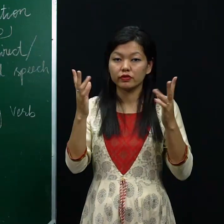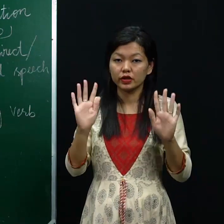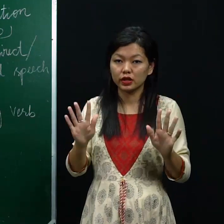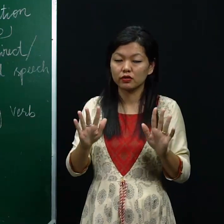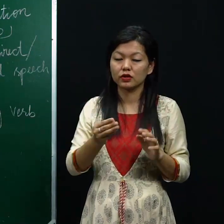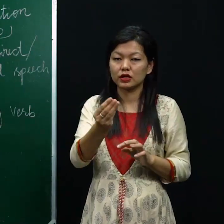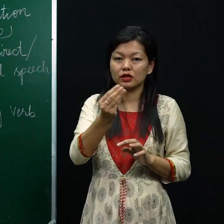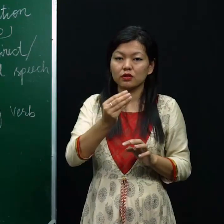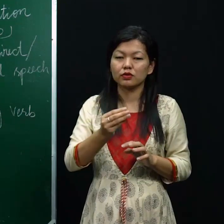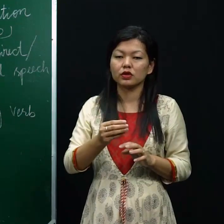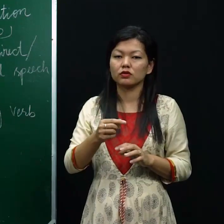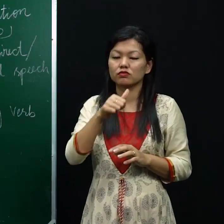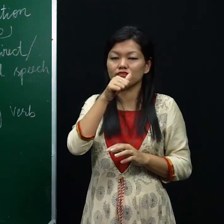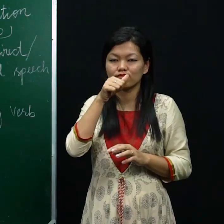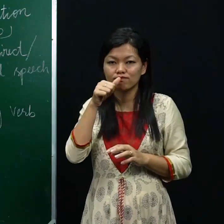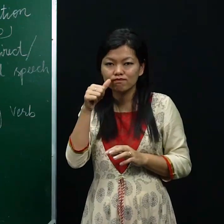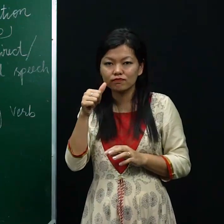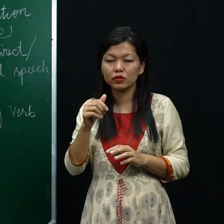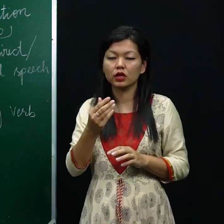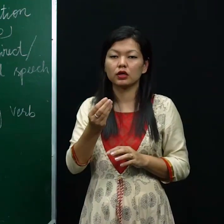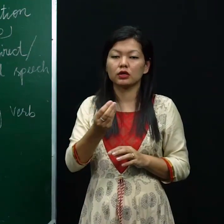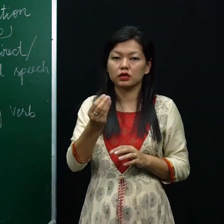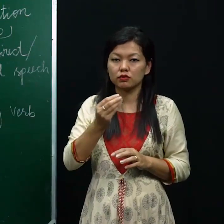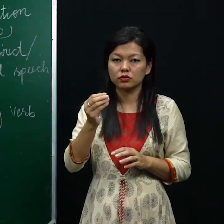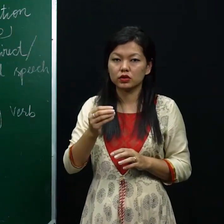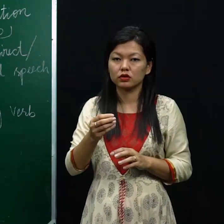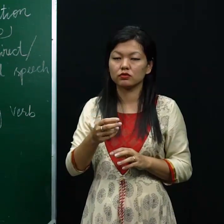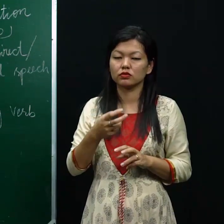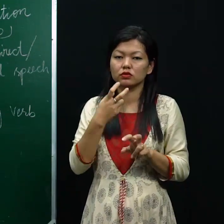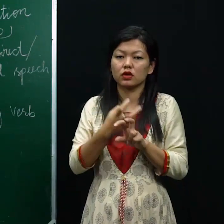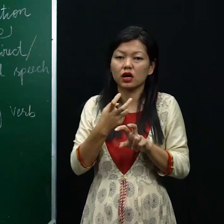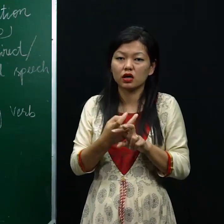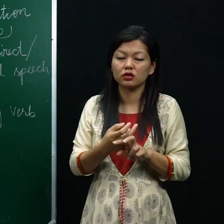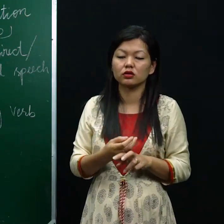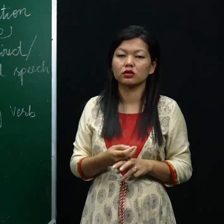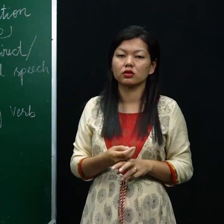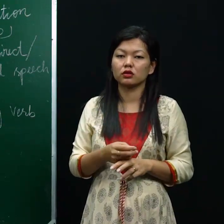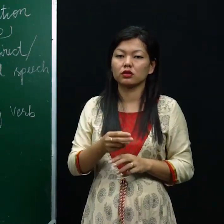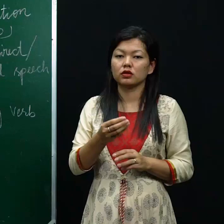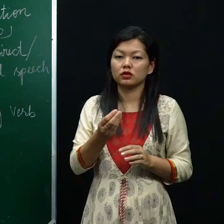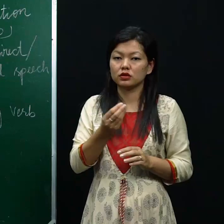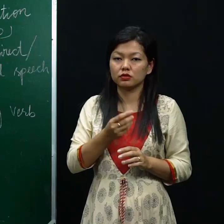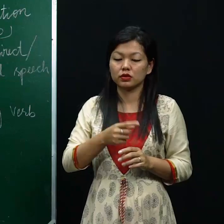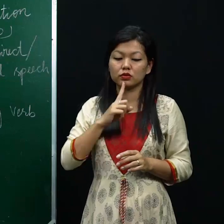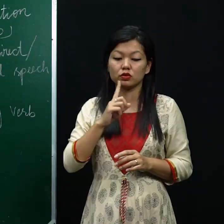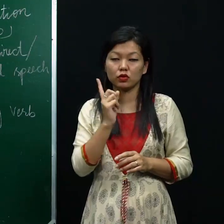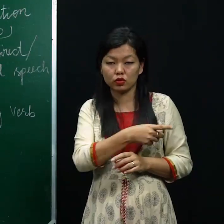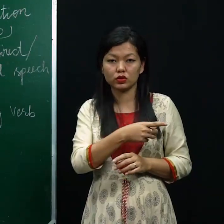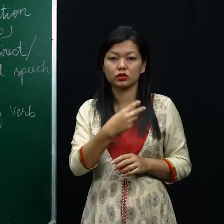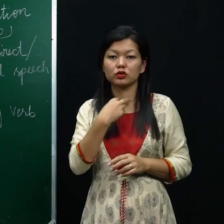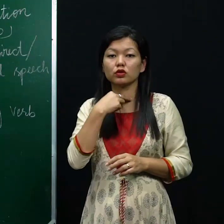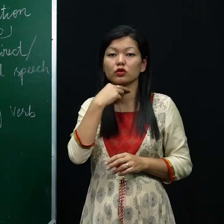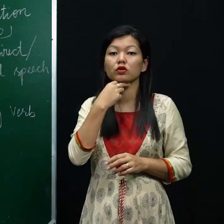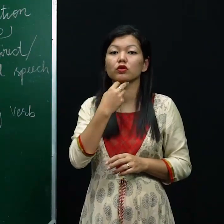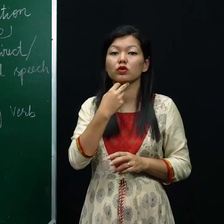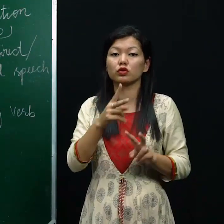asks question, I want you to know that you have to change the reporting verb again. If